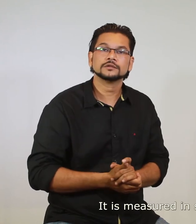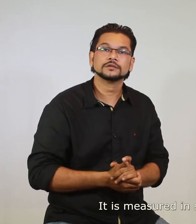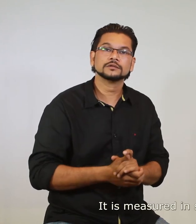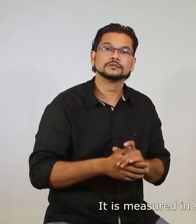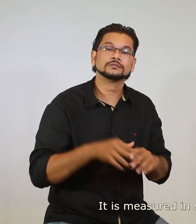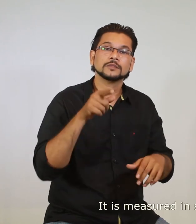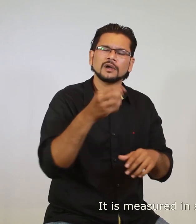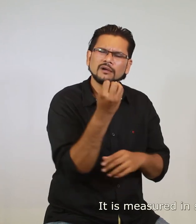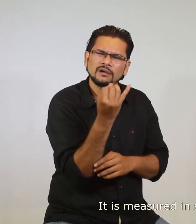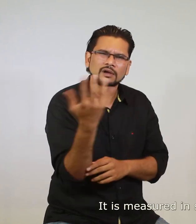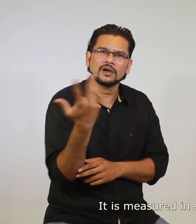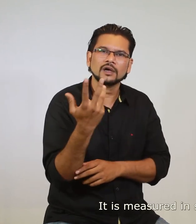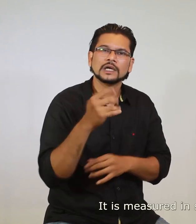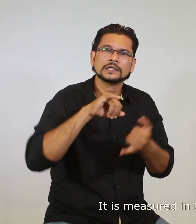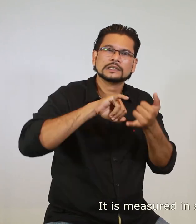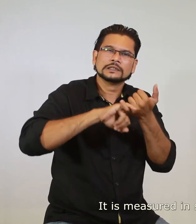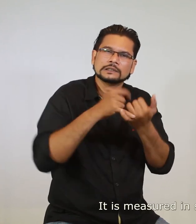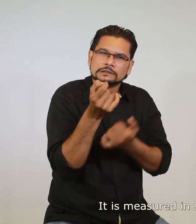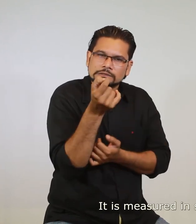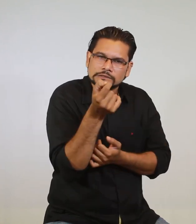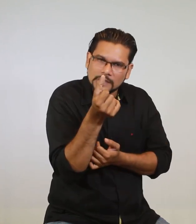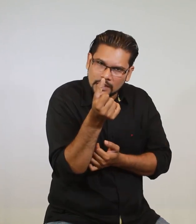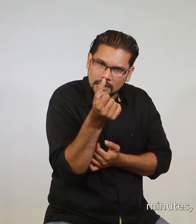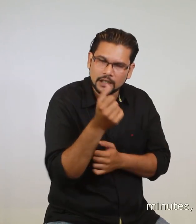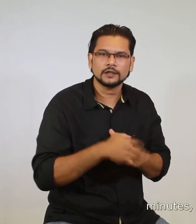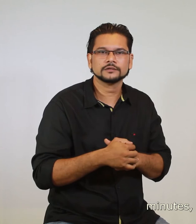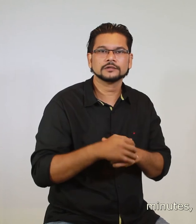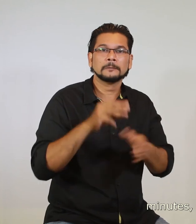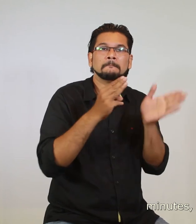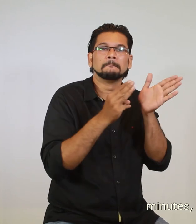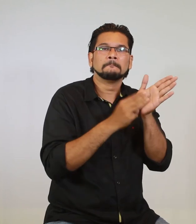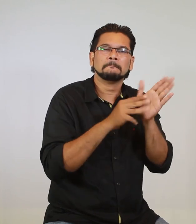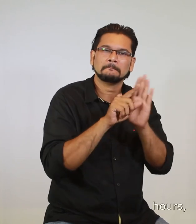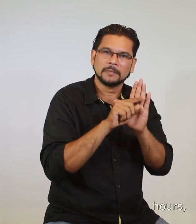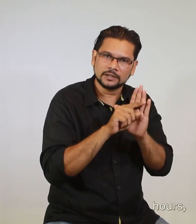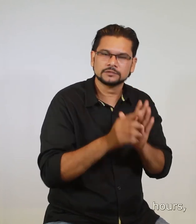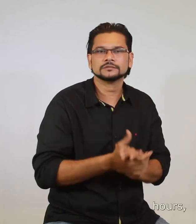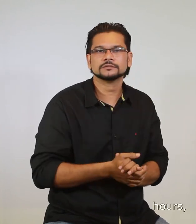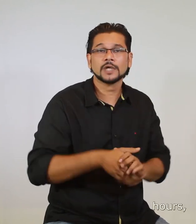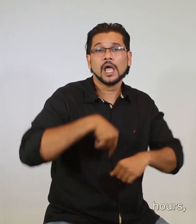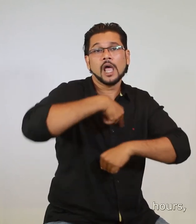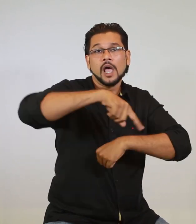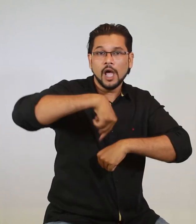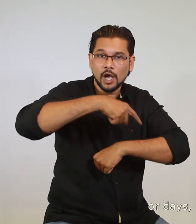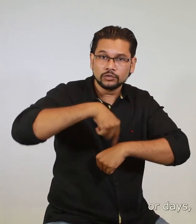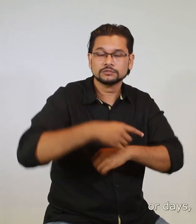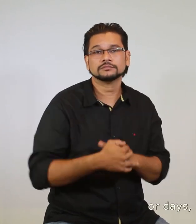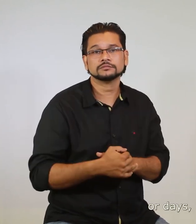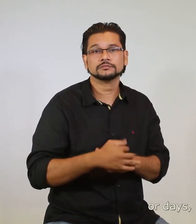It is measured in seconds, minutes, hours or